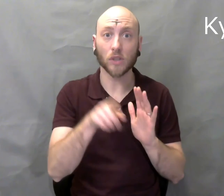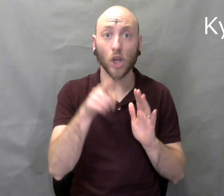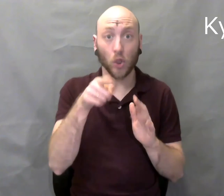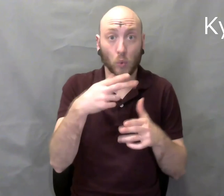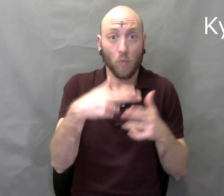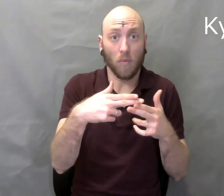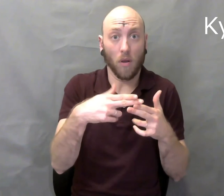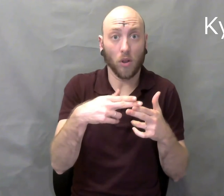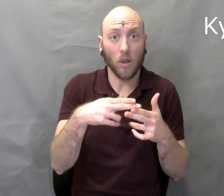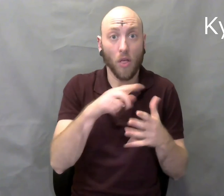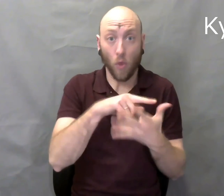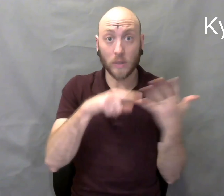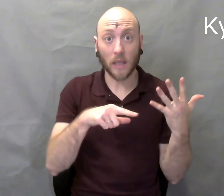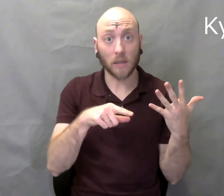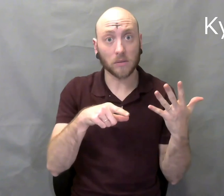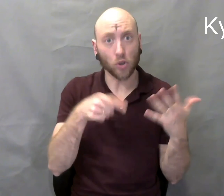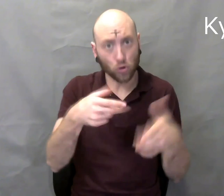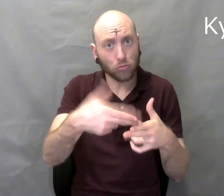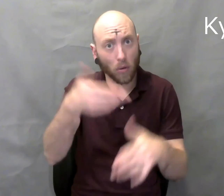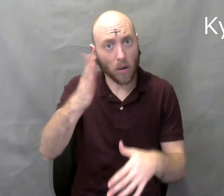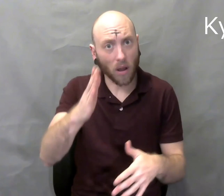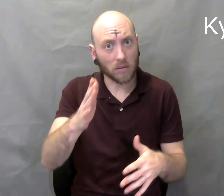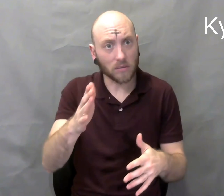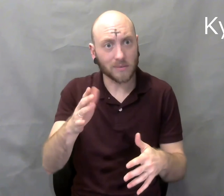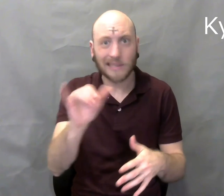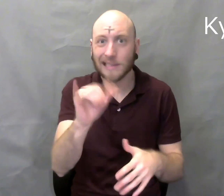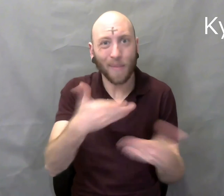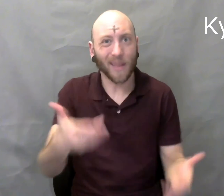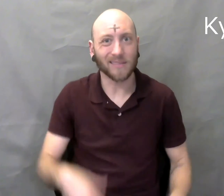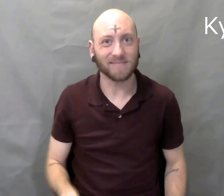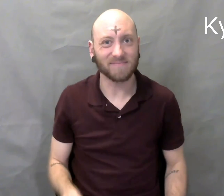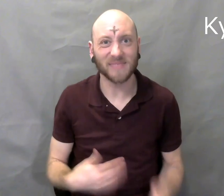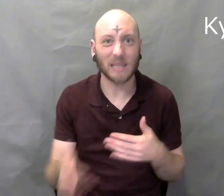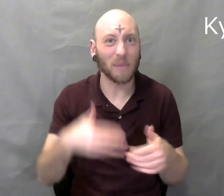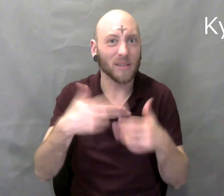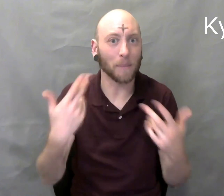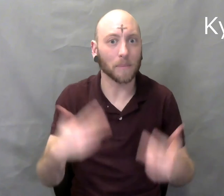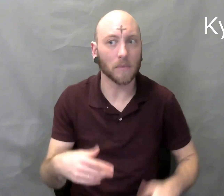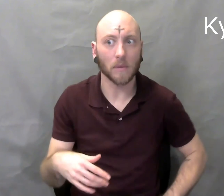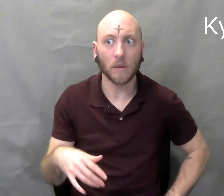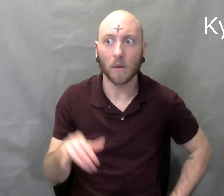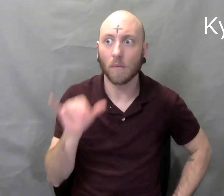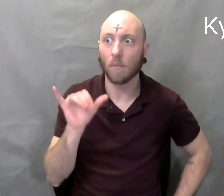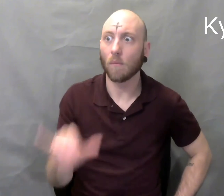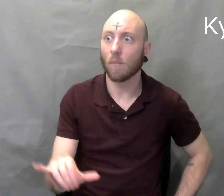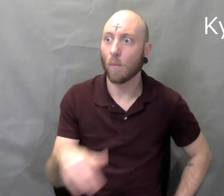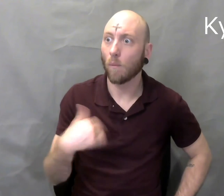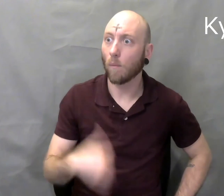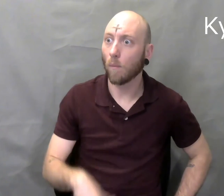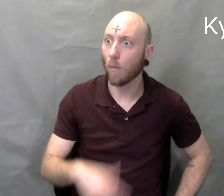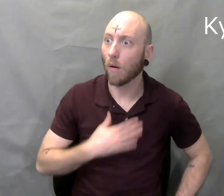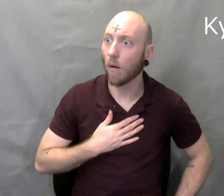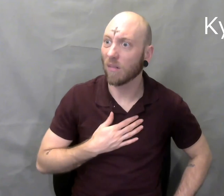God. And so we're looking towards the same thing. And I was like, oh, that's deep. That's